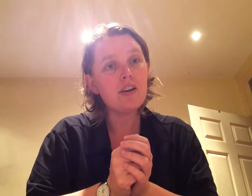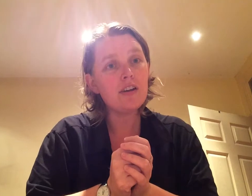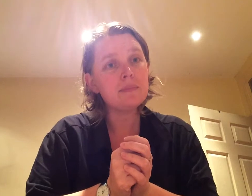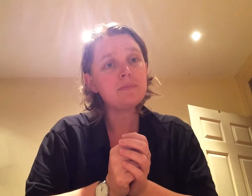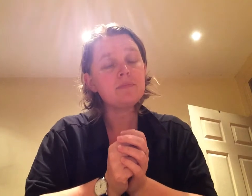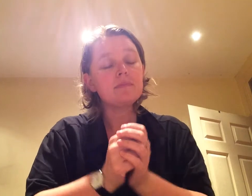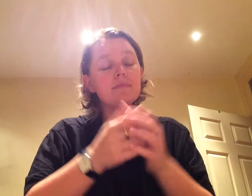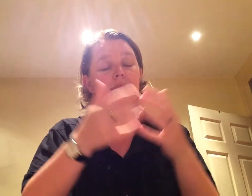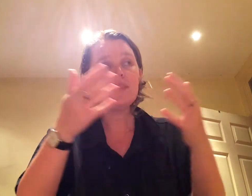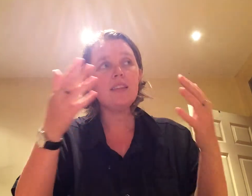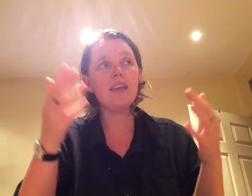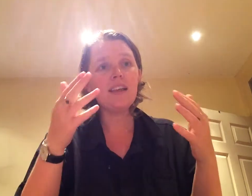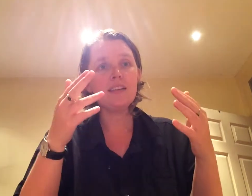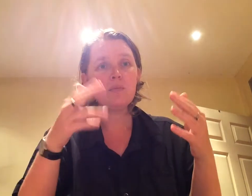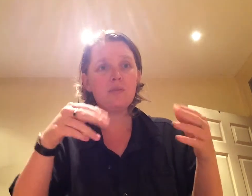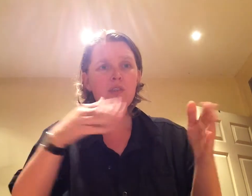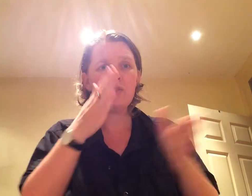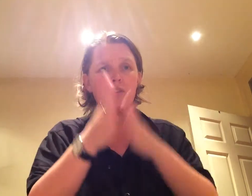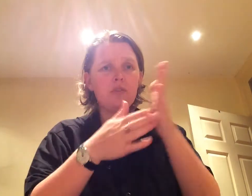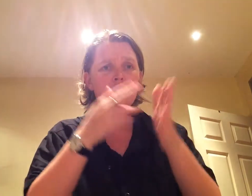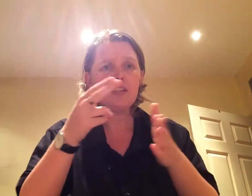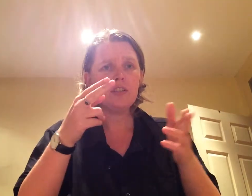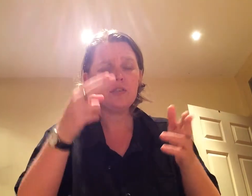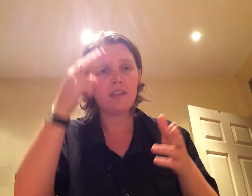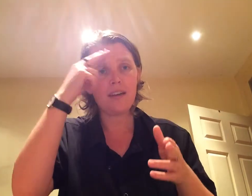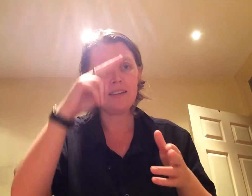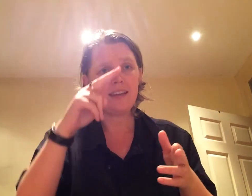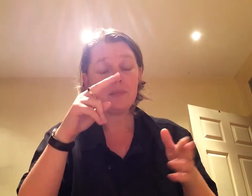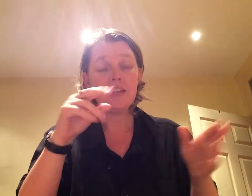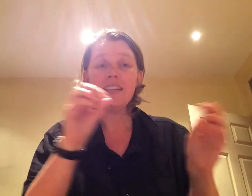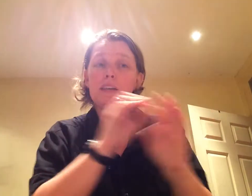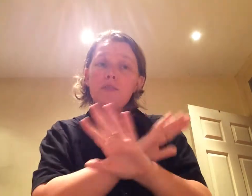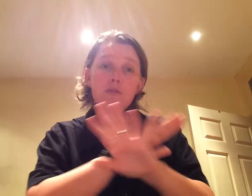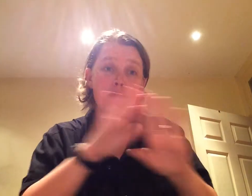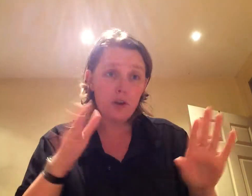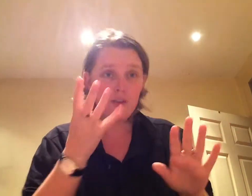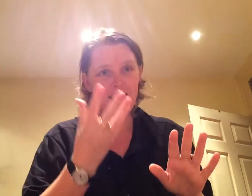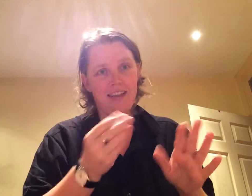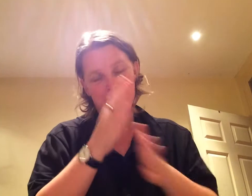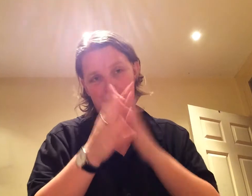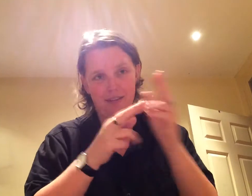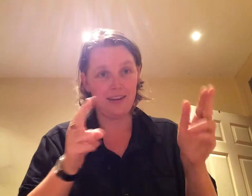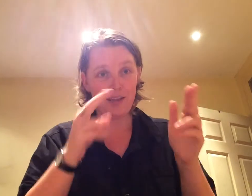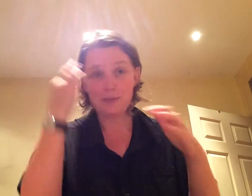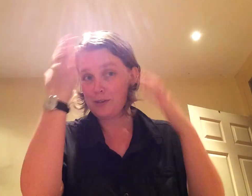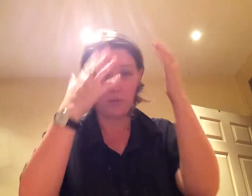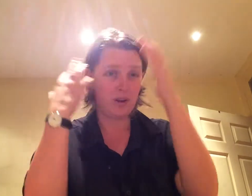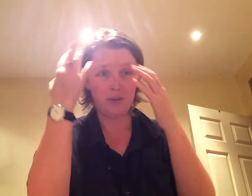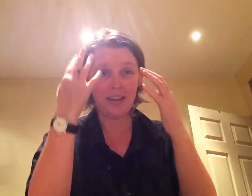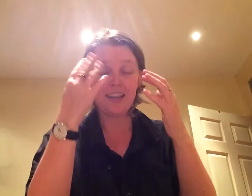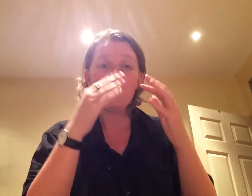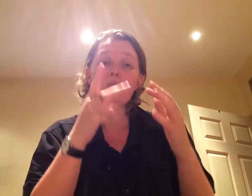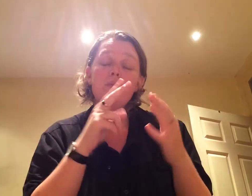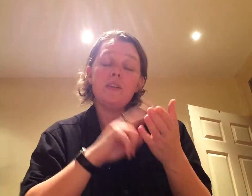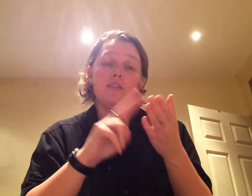So that is what we call your sign name. Now, if you don't have a sign name, you don't worry. What we do